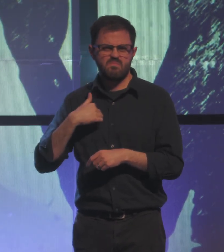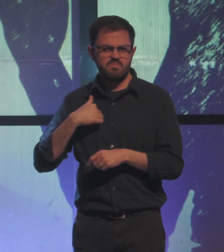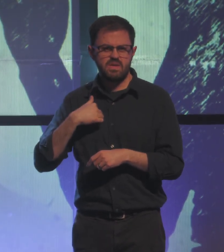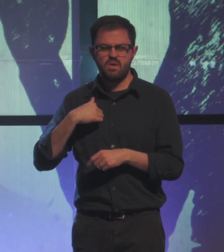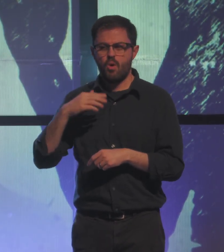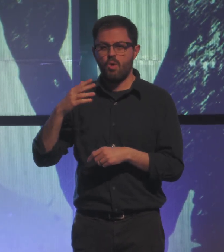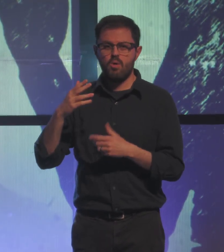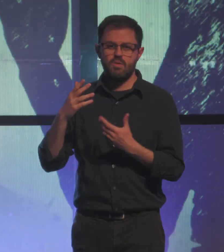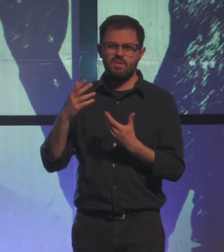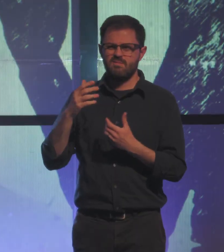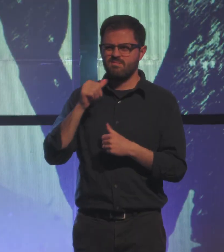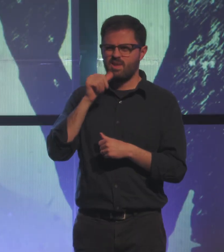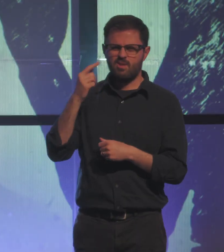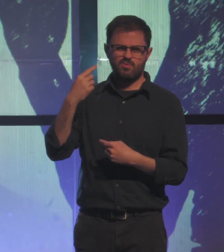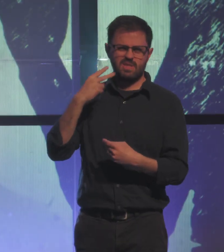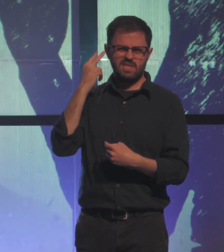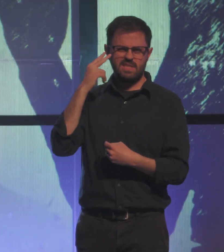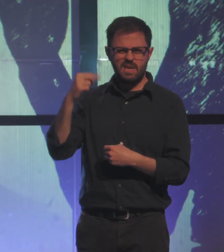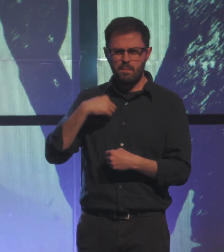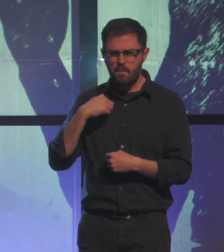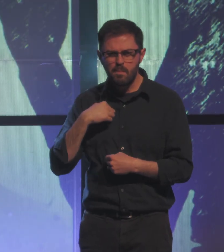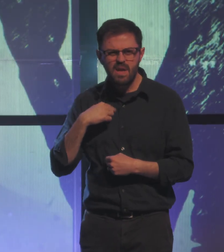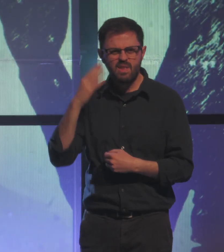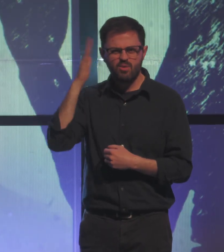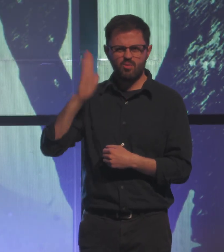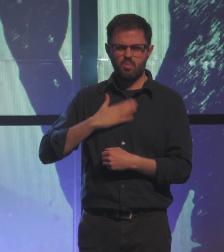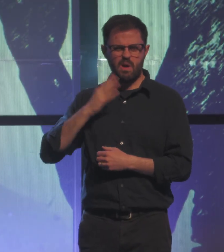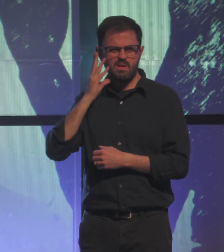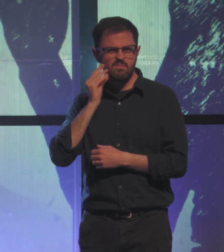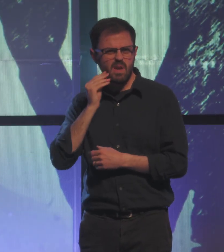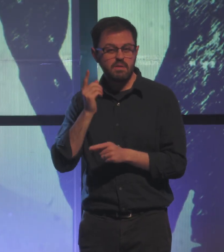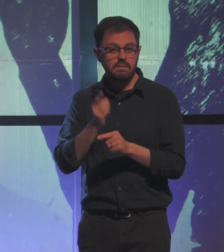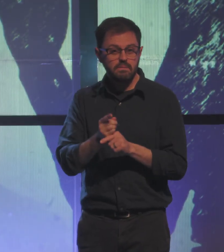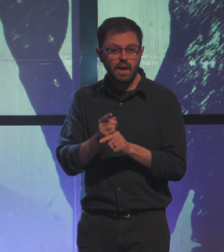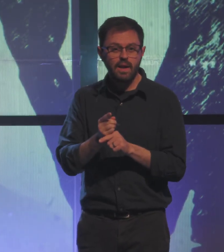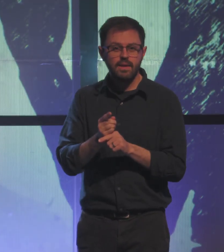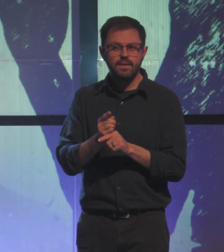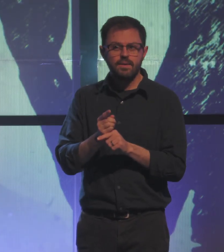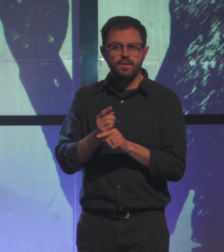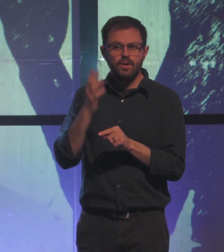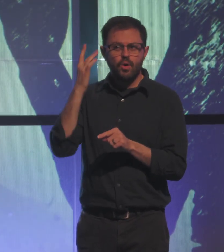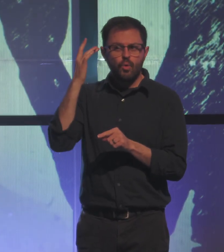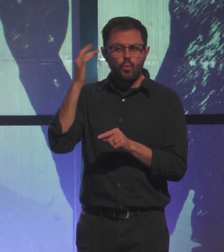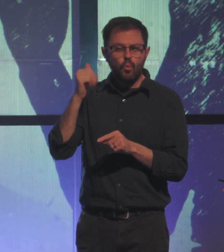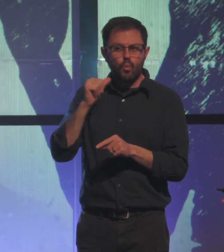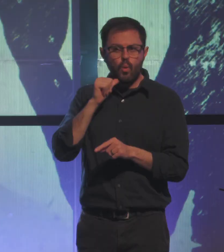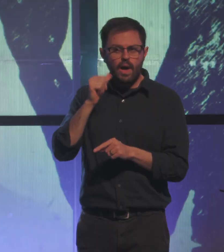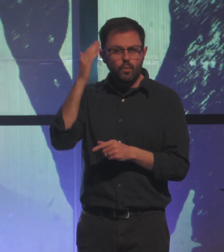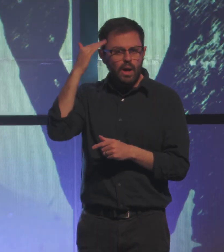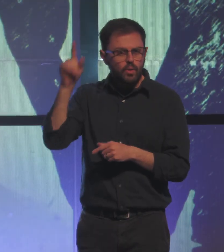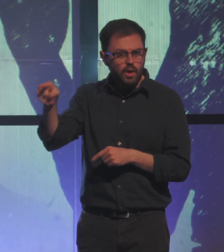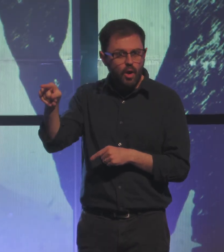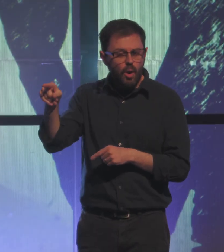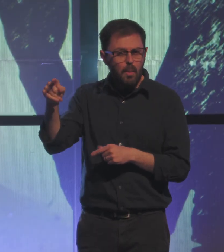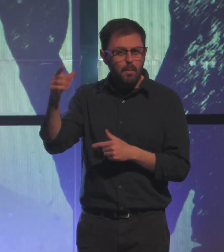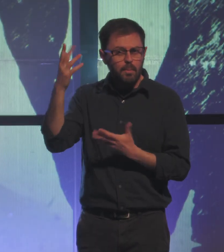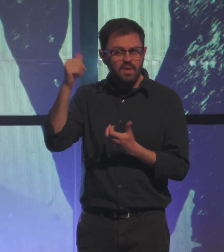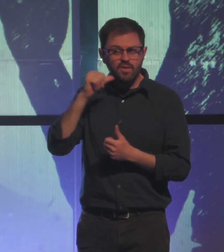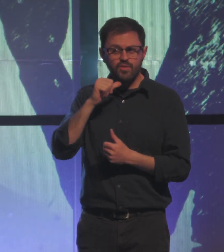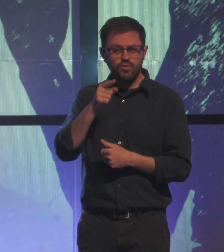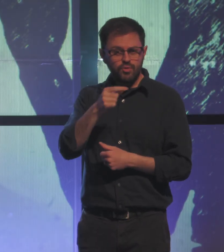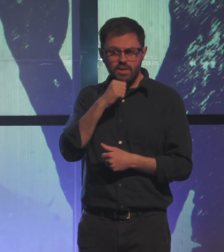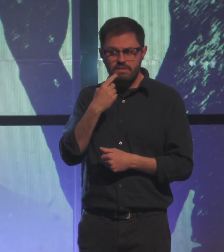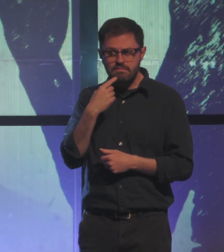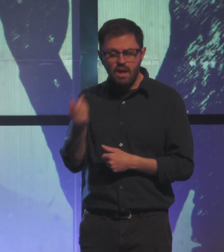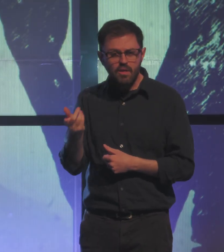see, oh, they don't even see me. They don't even know what I'm going through. But they don't, because they don't know. Because there has